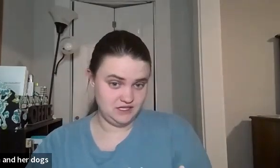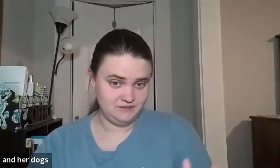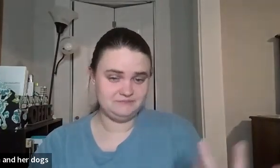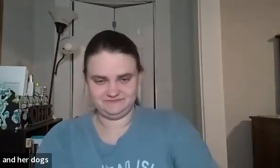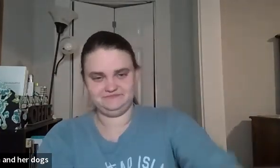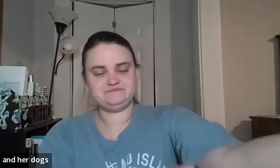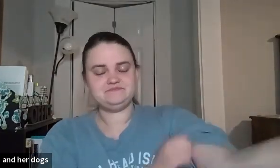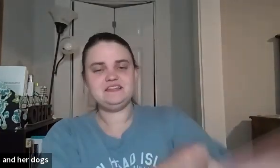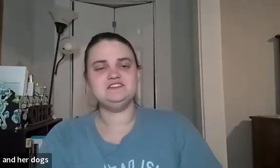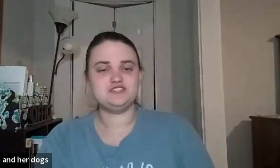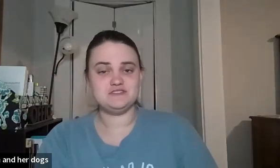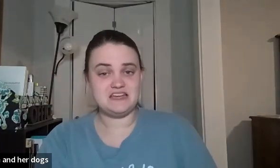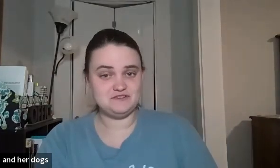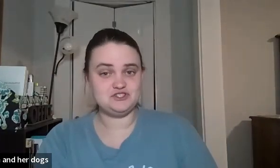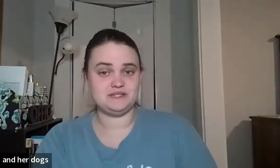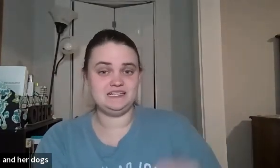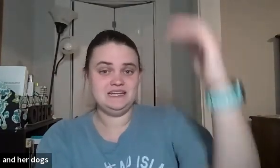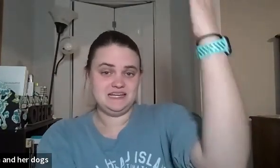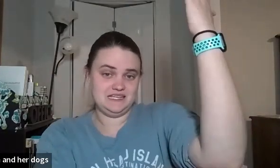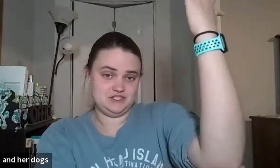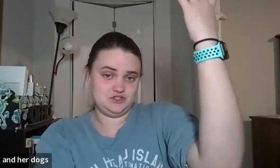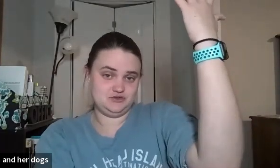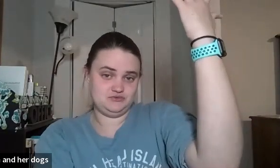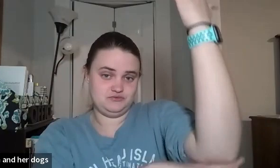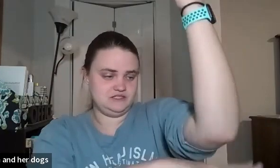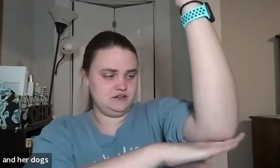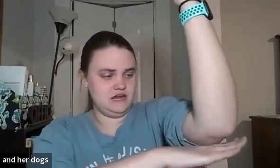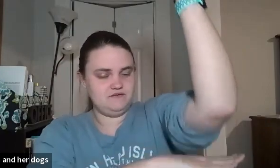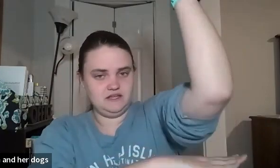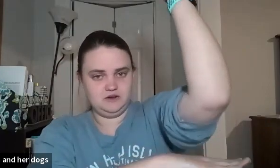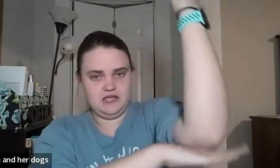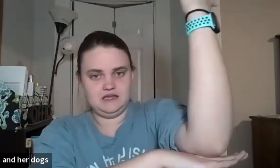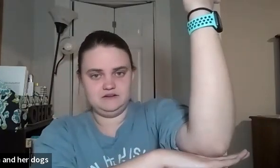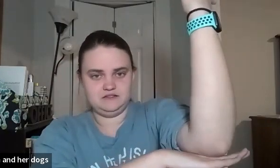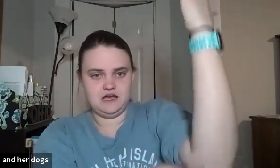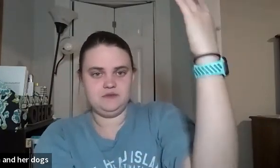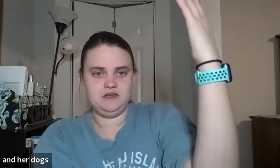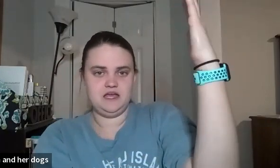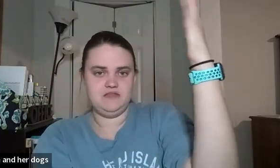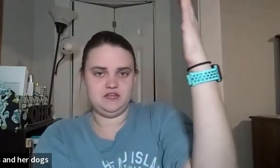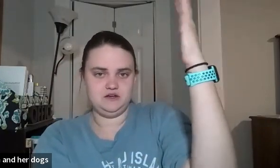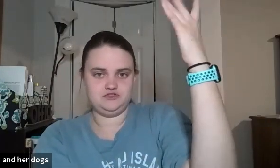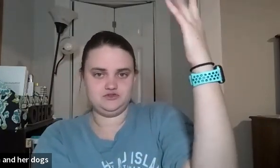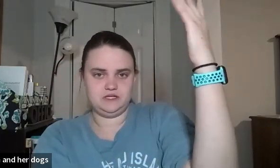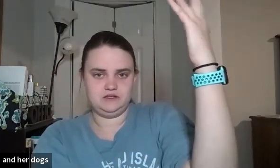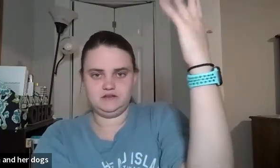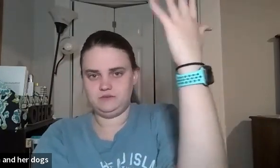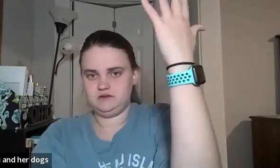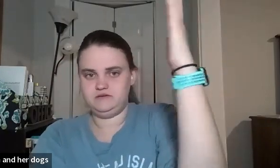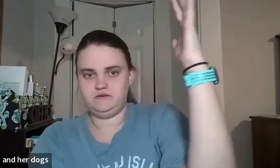Tree. So the sign for tree is tree. So you're gonna have like your hand on top, and then you go tree. You like